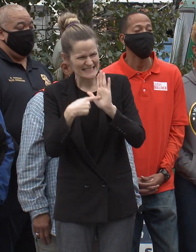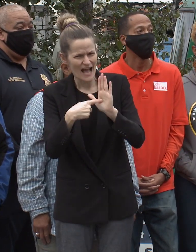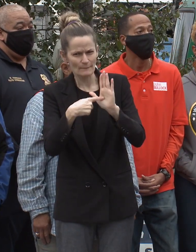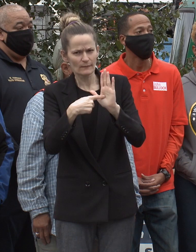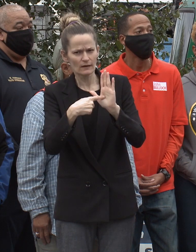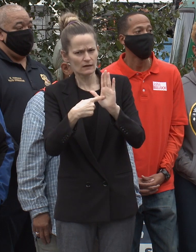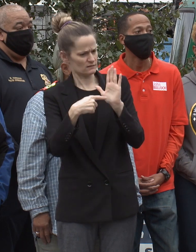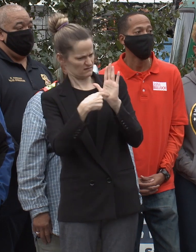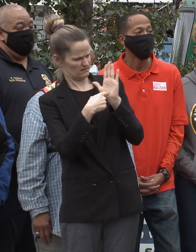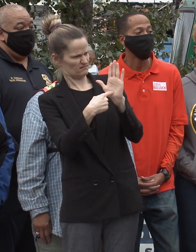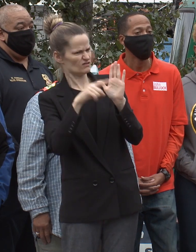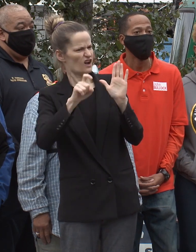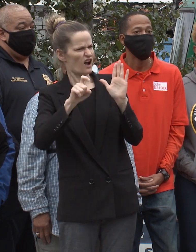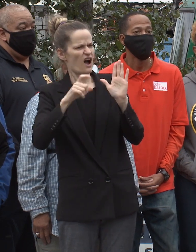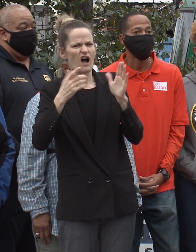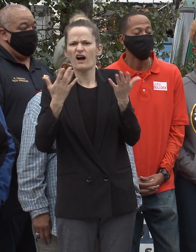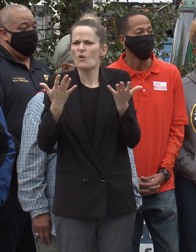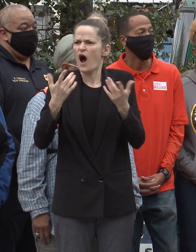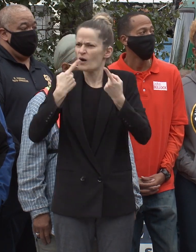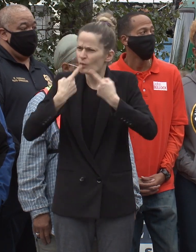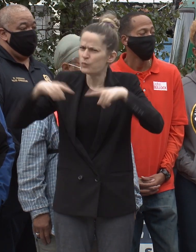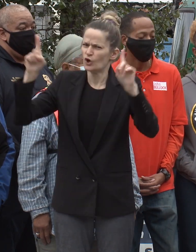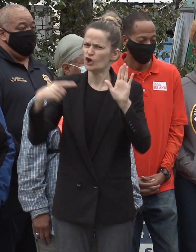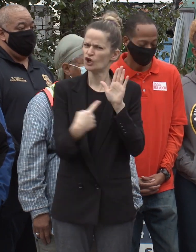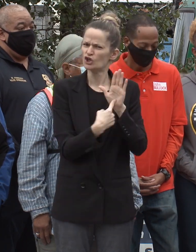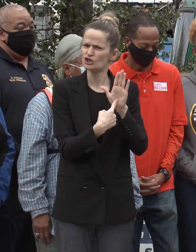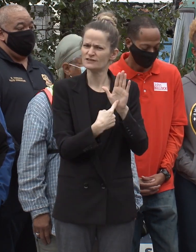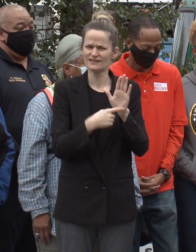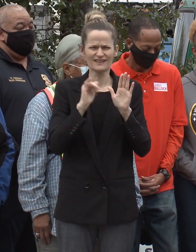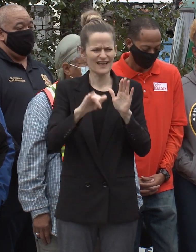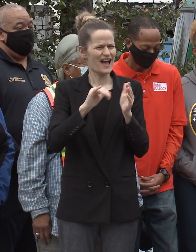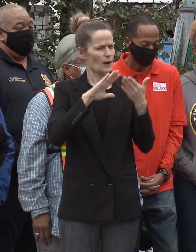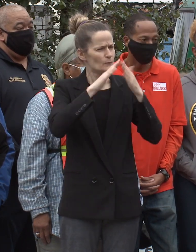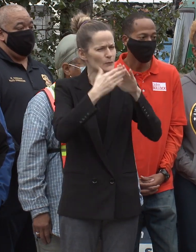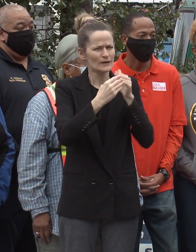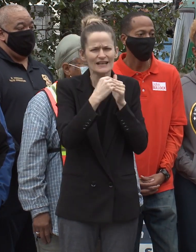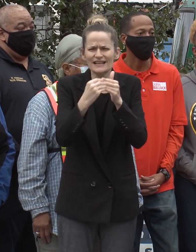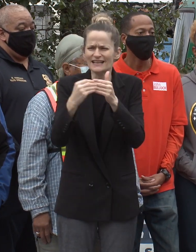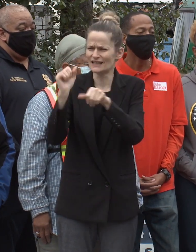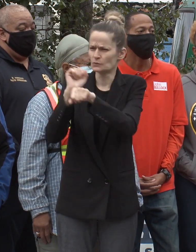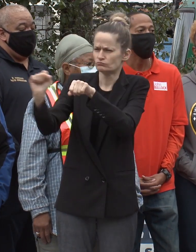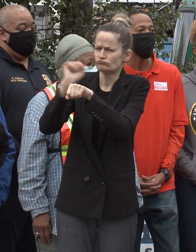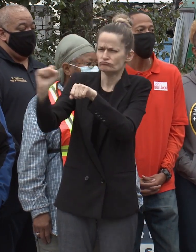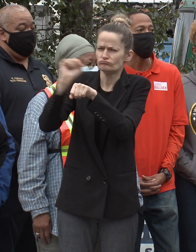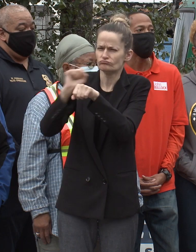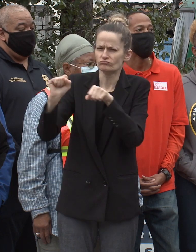works. It's about collaboration, and there's so much community-led work that's been happening